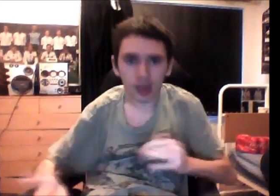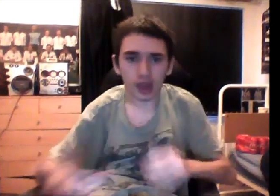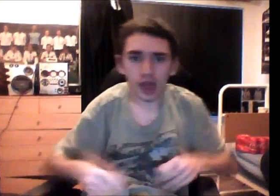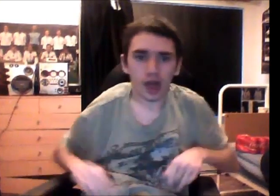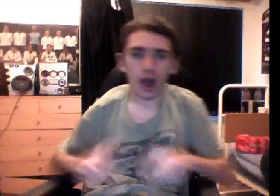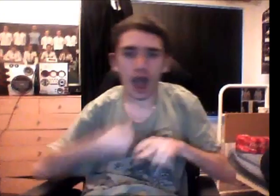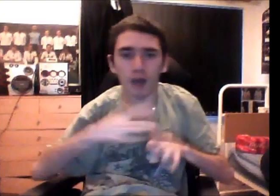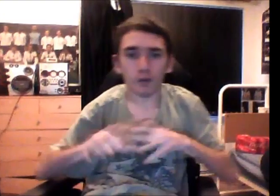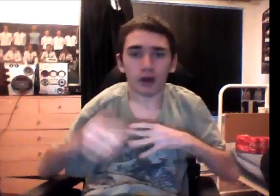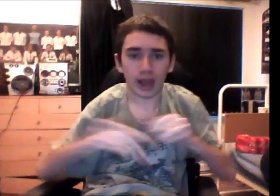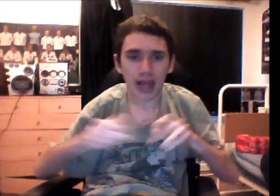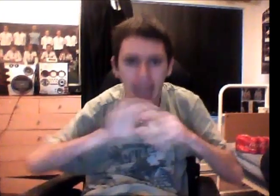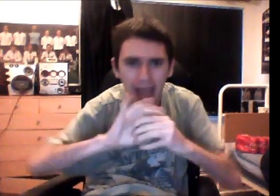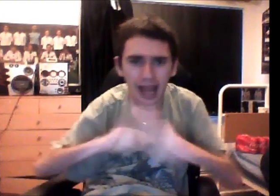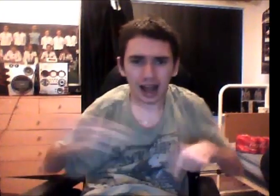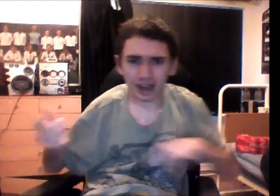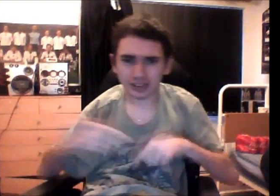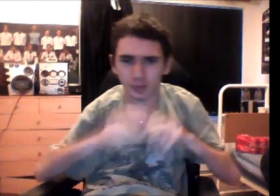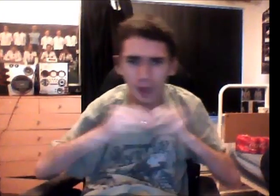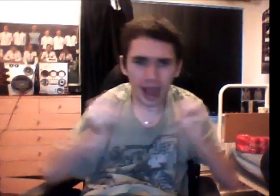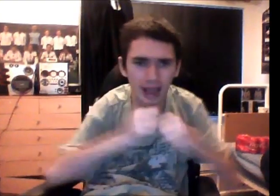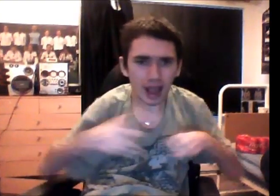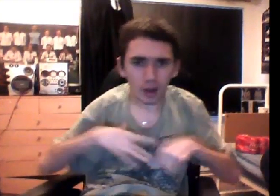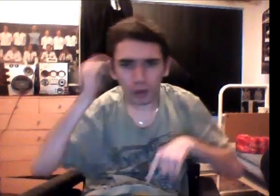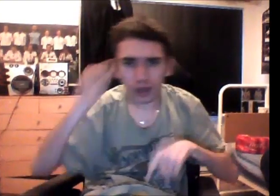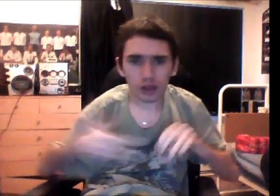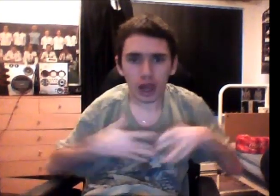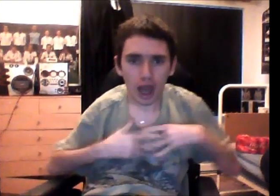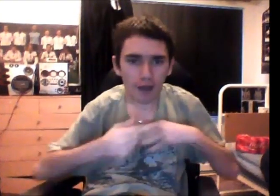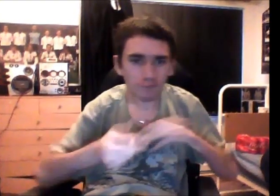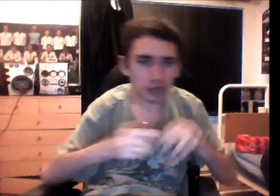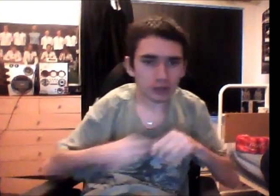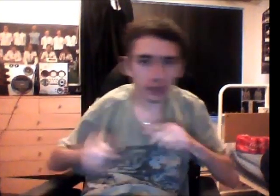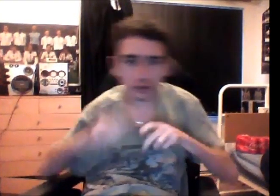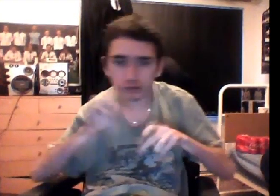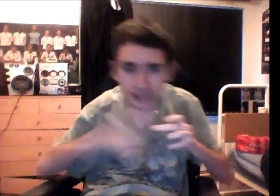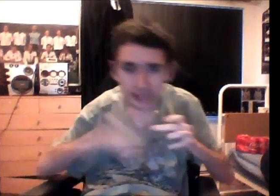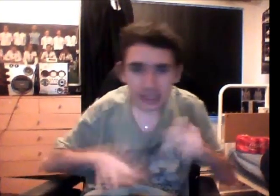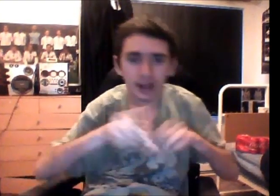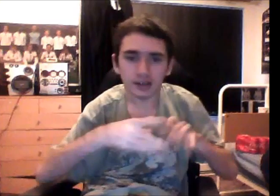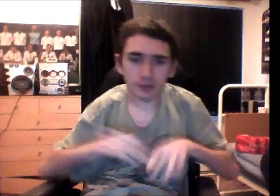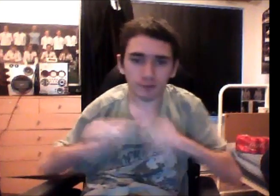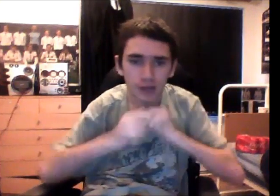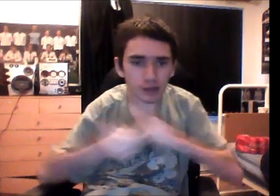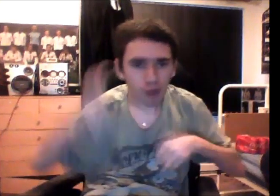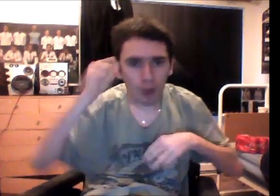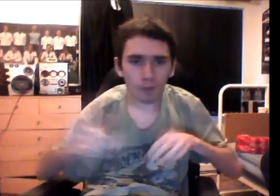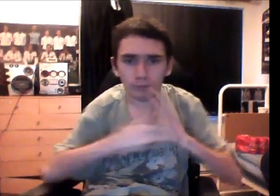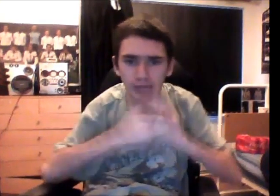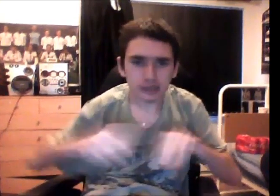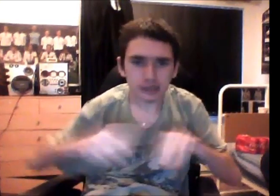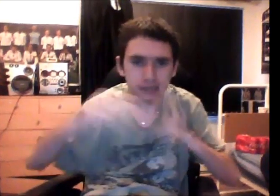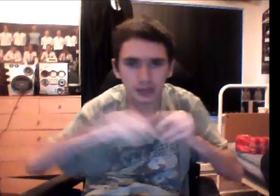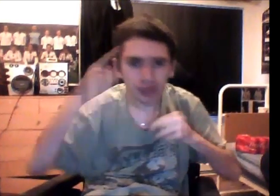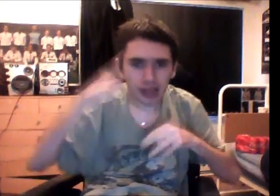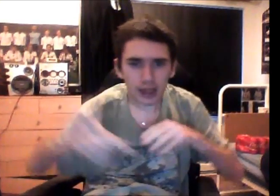more than a link at the weekend. I want you, it's your love that I'm needing. And I can't just be your friend with no meaning, but I can't stand to think of you